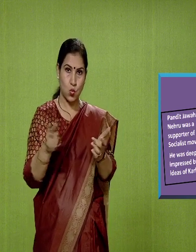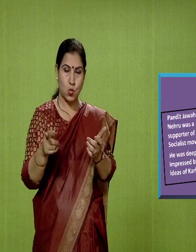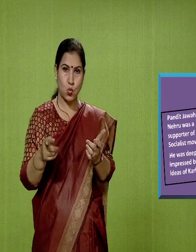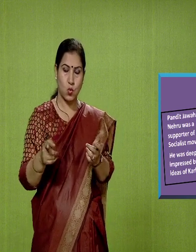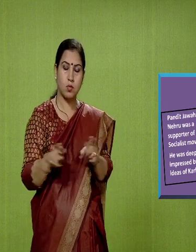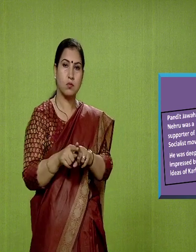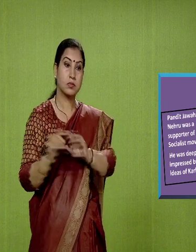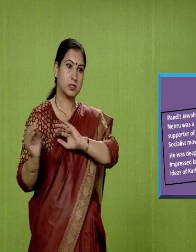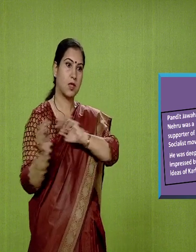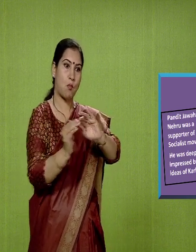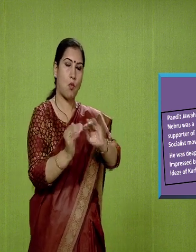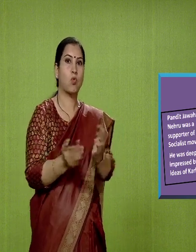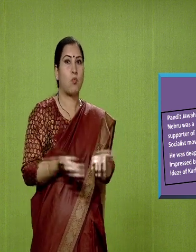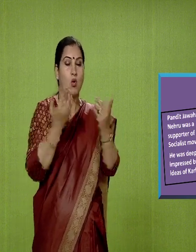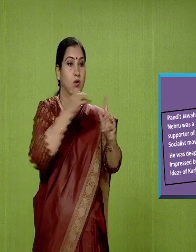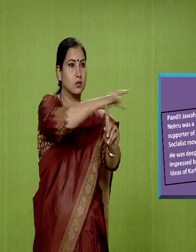was a supporter of socialist movement.